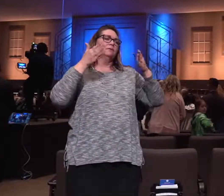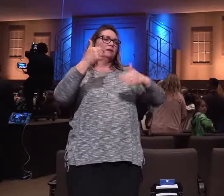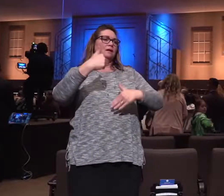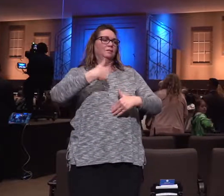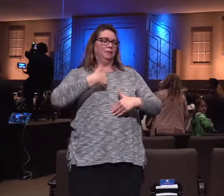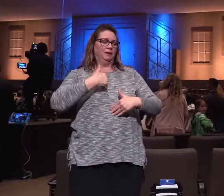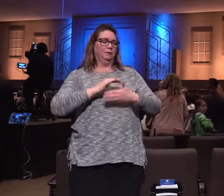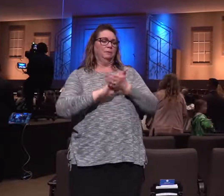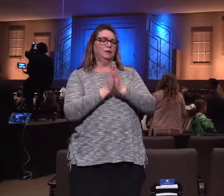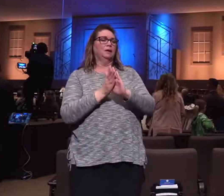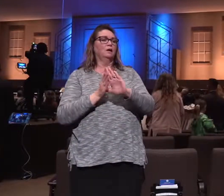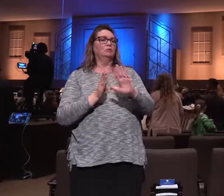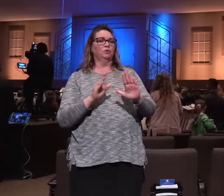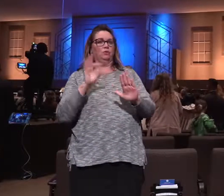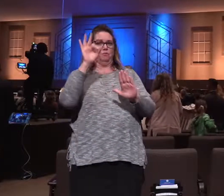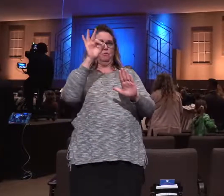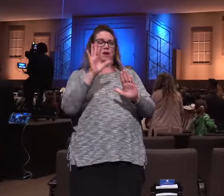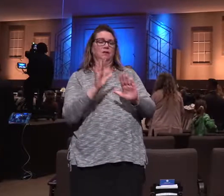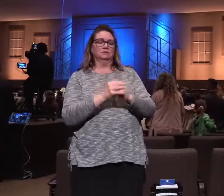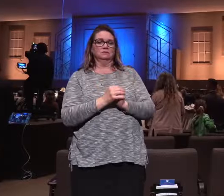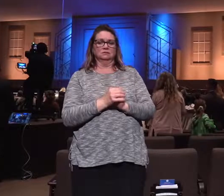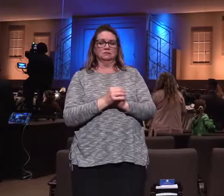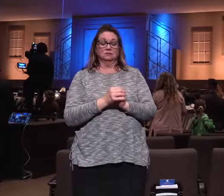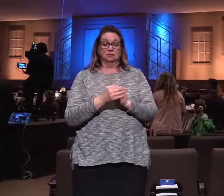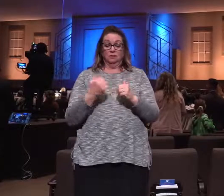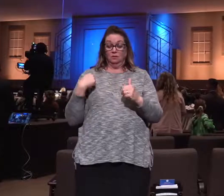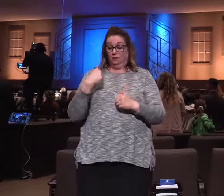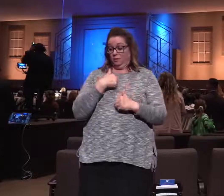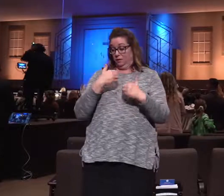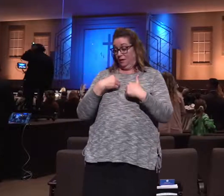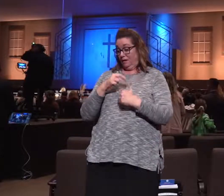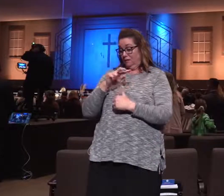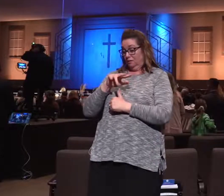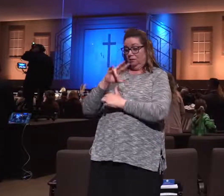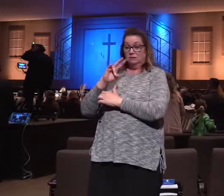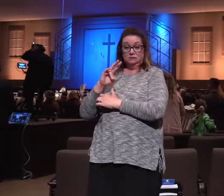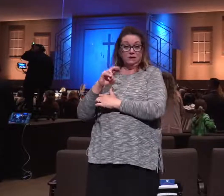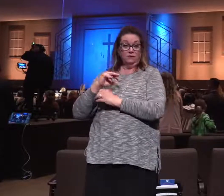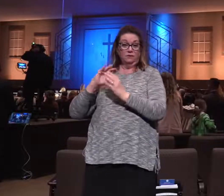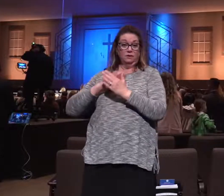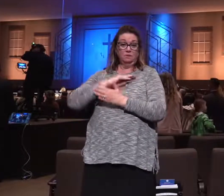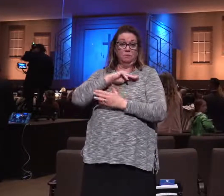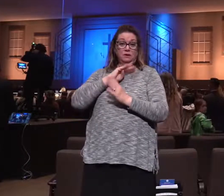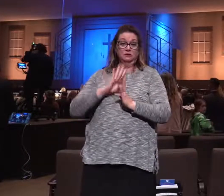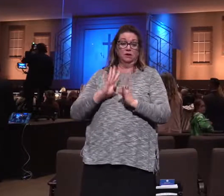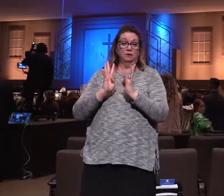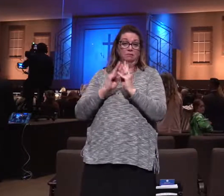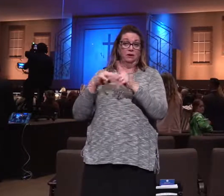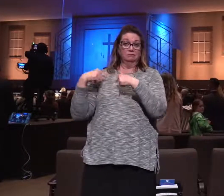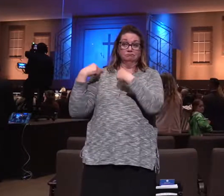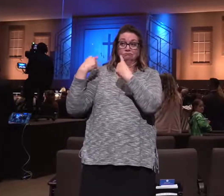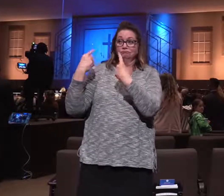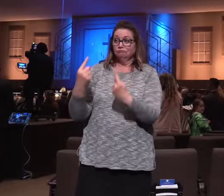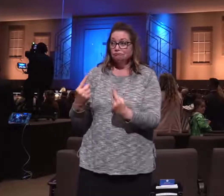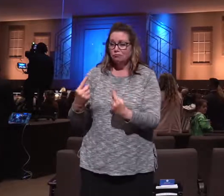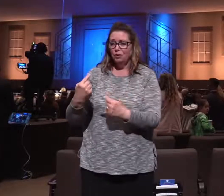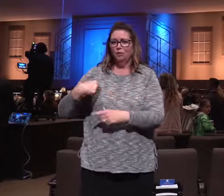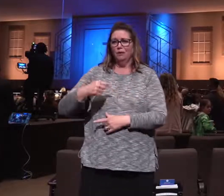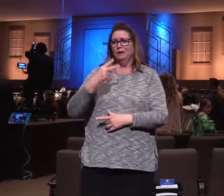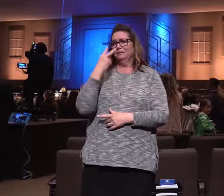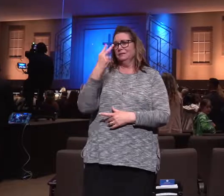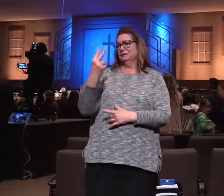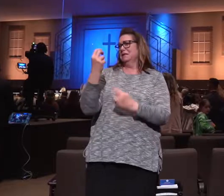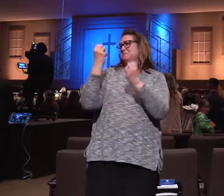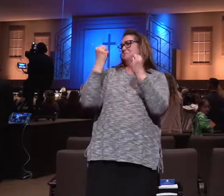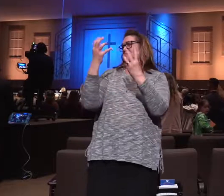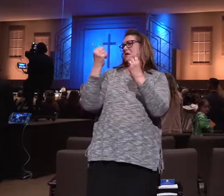for you. And we've had now 37 missions conferences, and God's allowed us to see many great things. But here